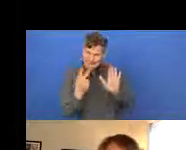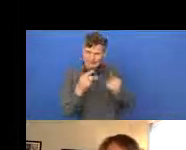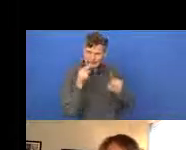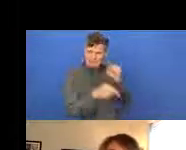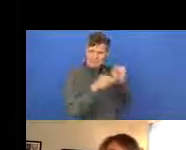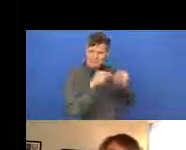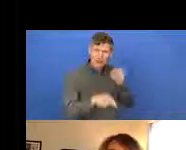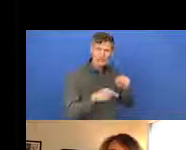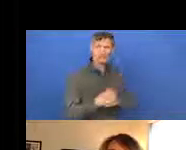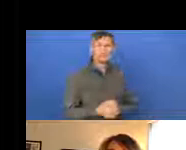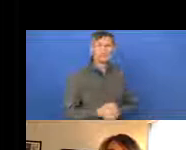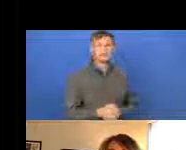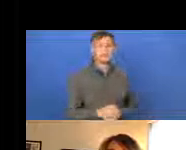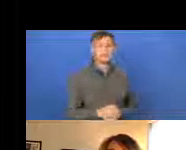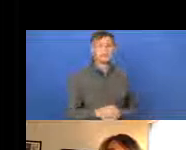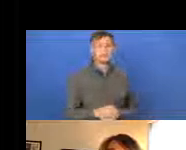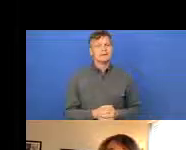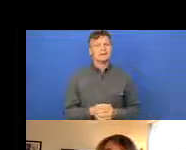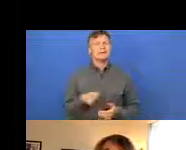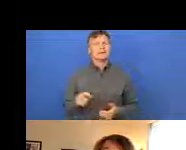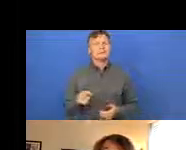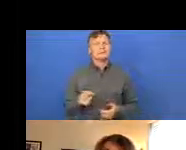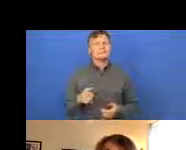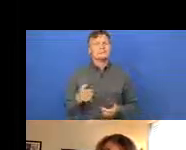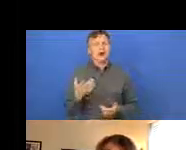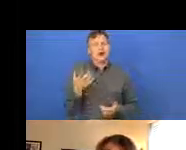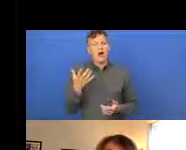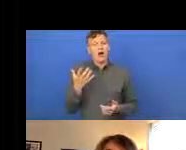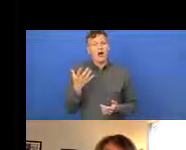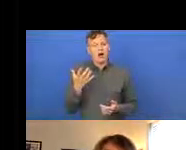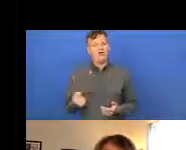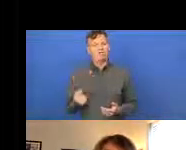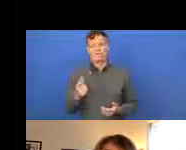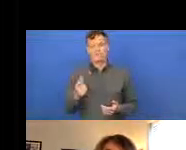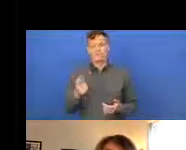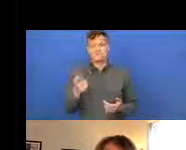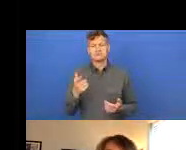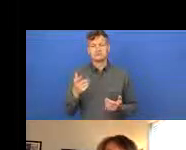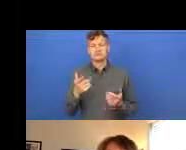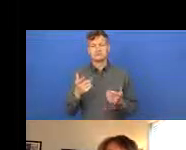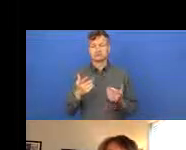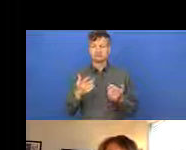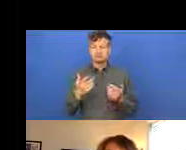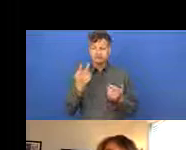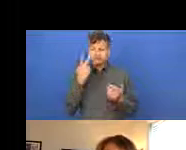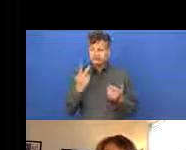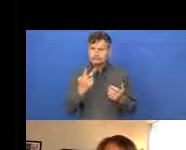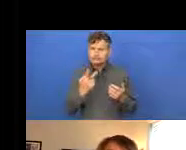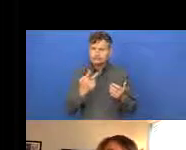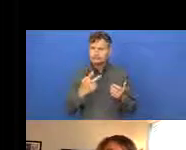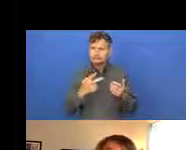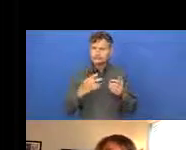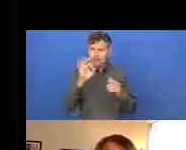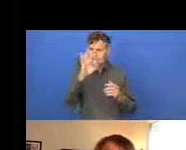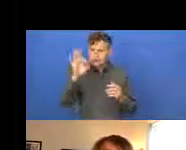substantially depending on the research designs. However, in every study reviewed for this report, the students with disabilities included in the study were